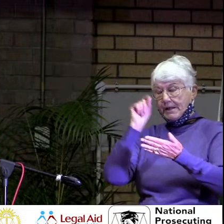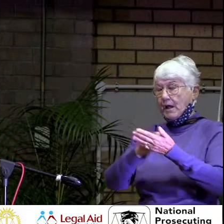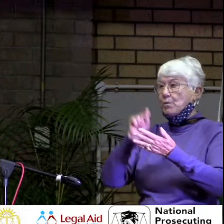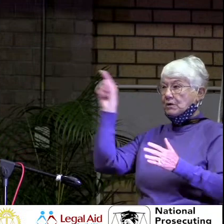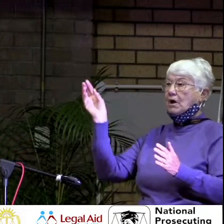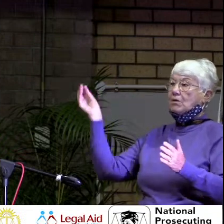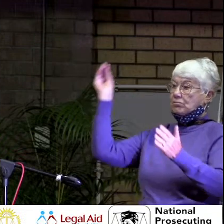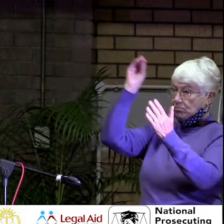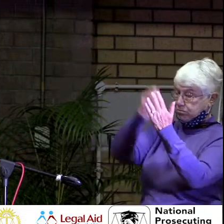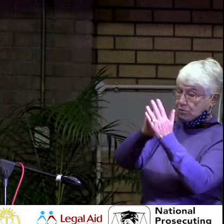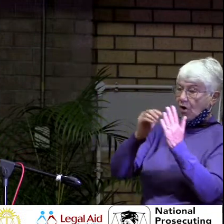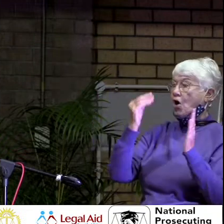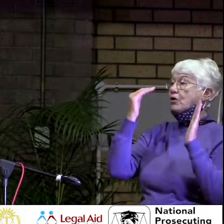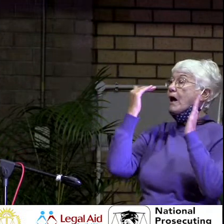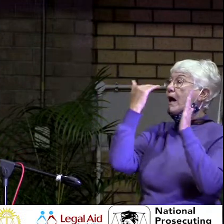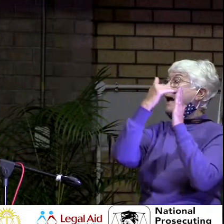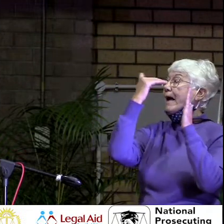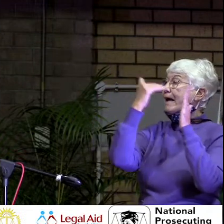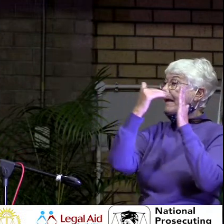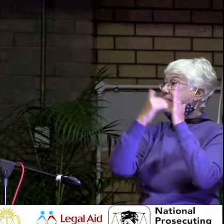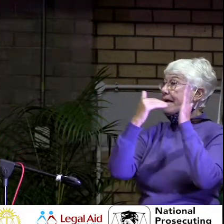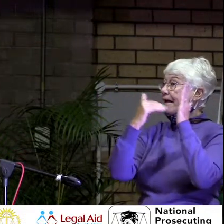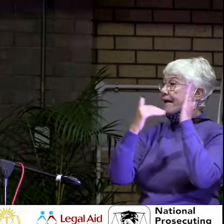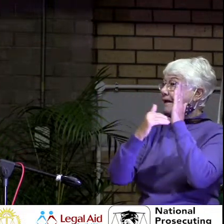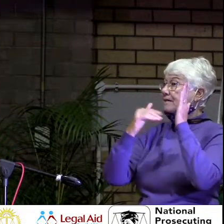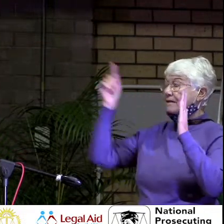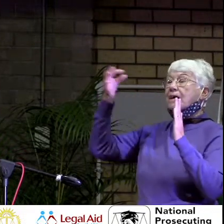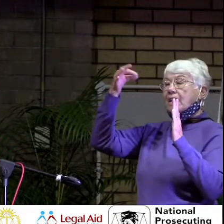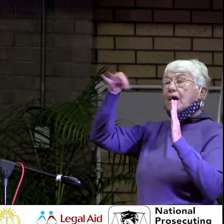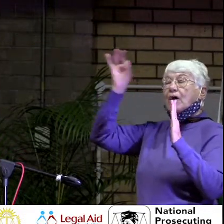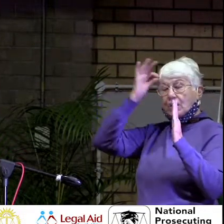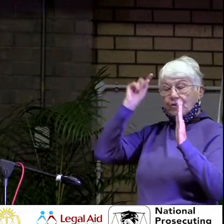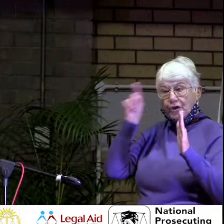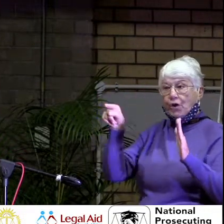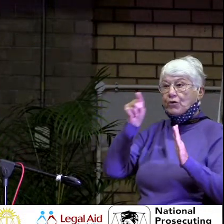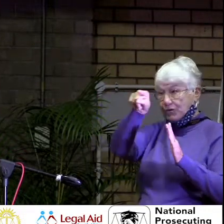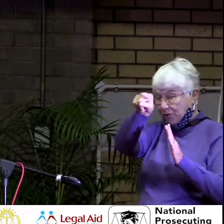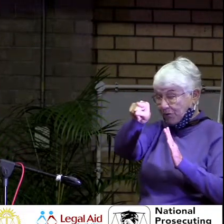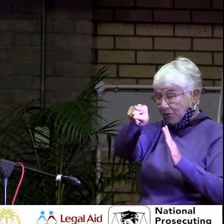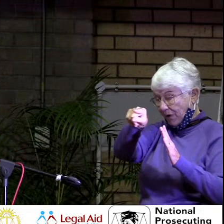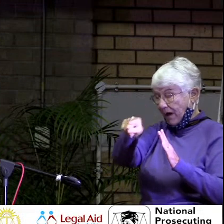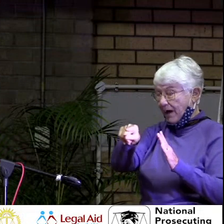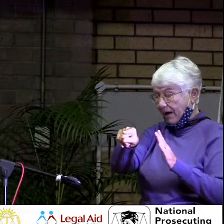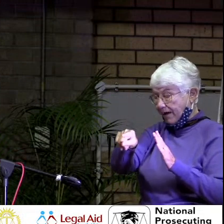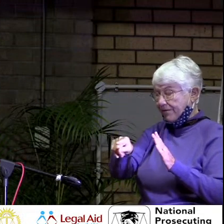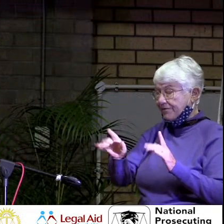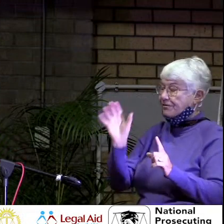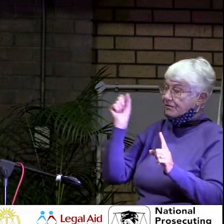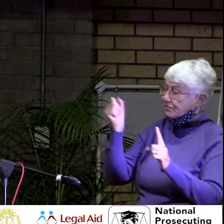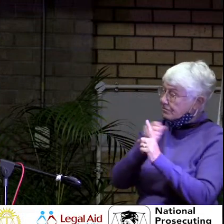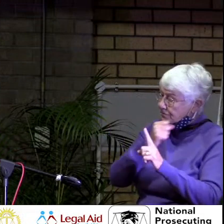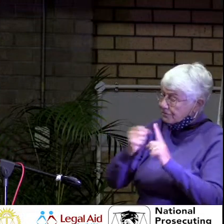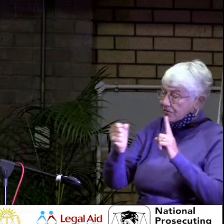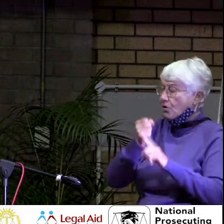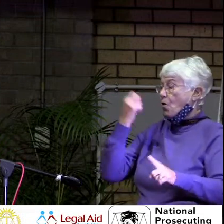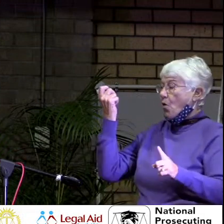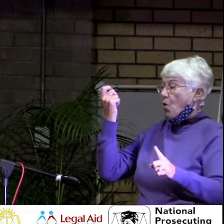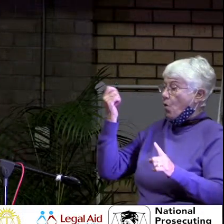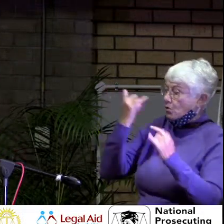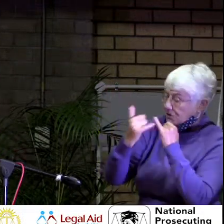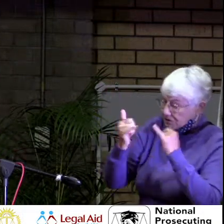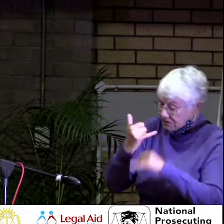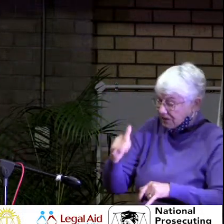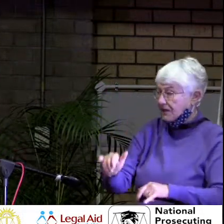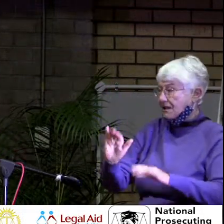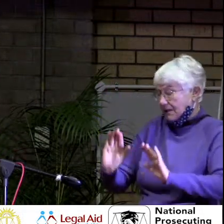Offenders. And if you want to get a job working with children, then you'd have to be checked